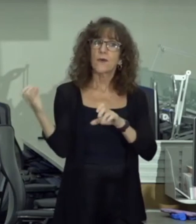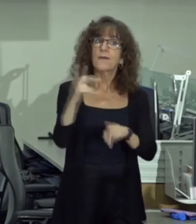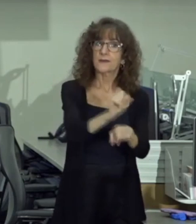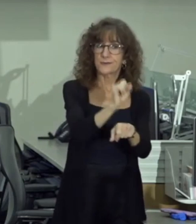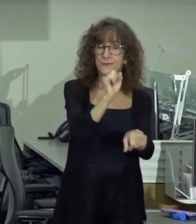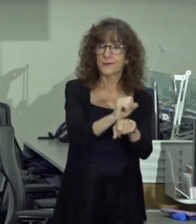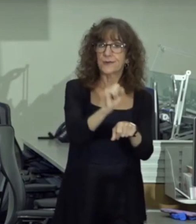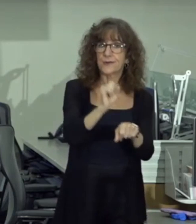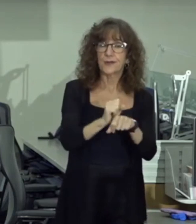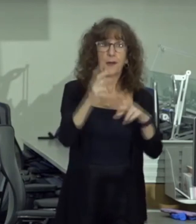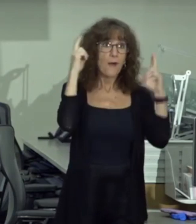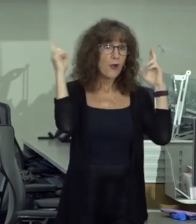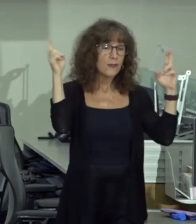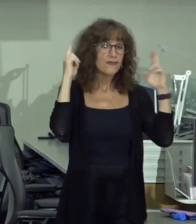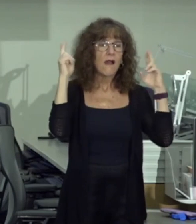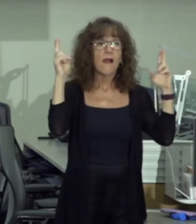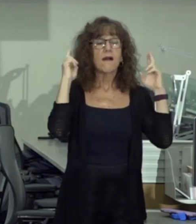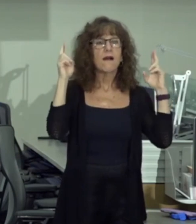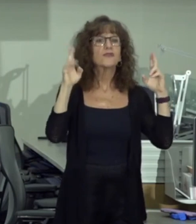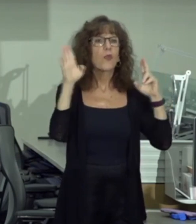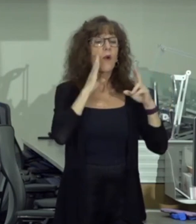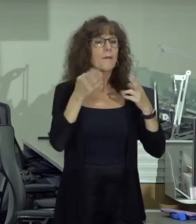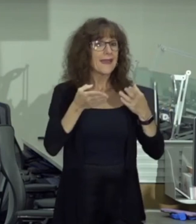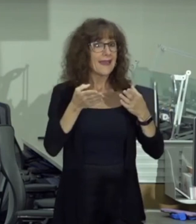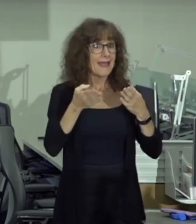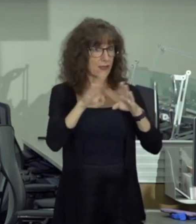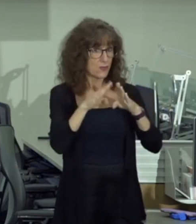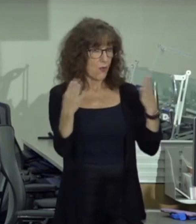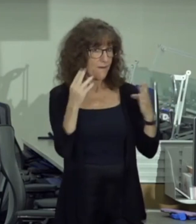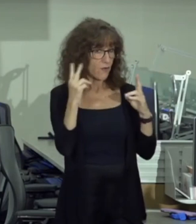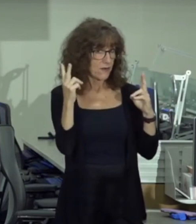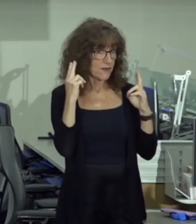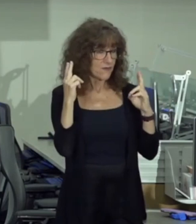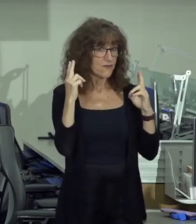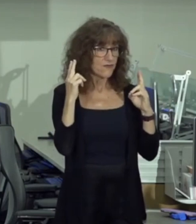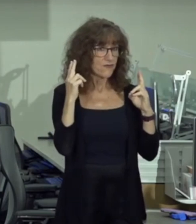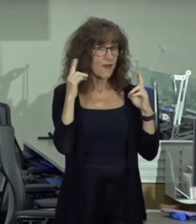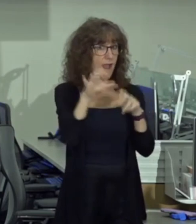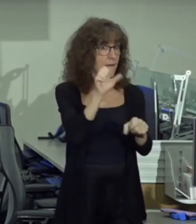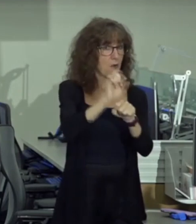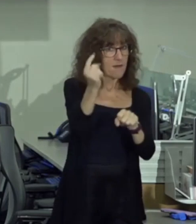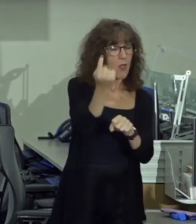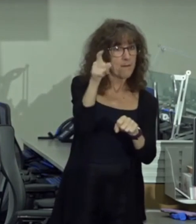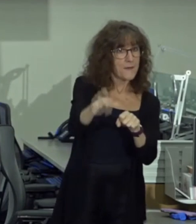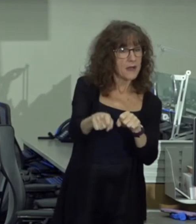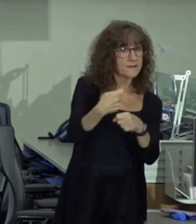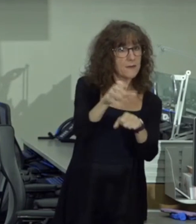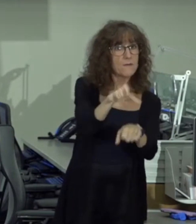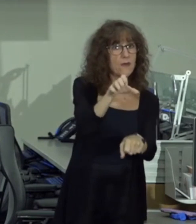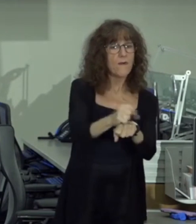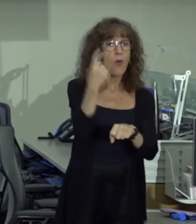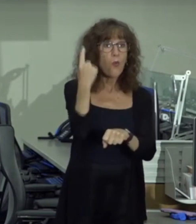work. Barbershops and hair salons will be allowed to open for hair services by appointment only, with